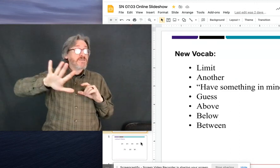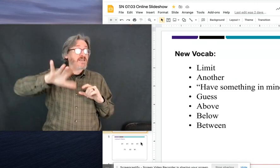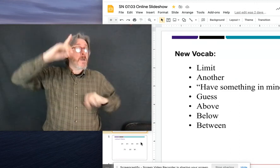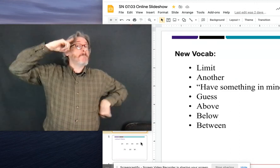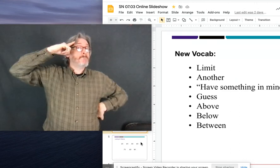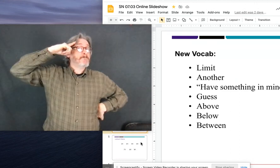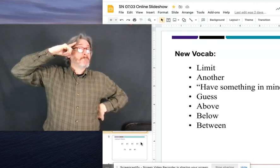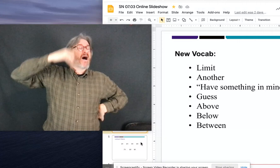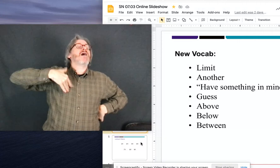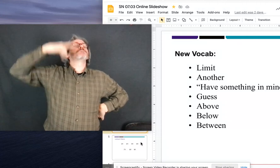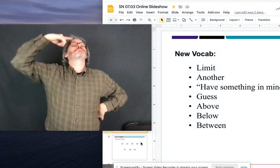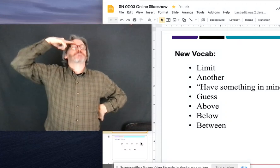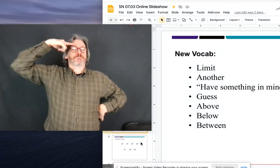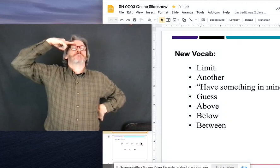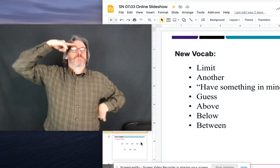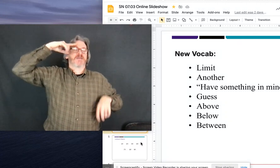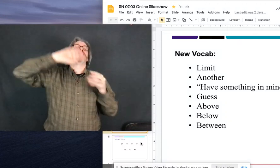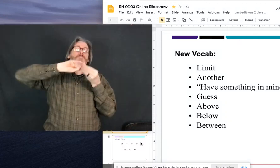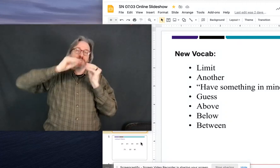me think of.